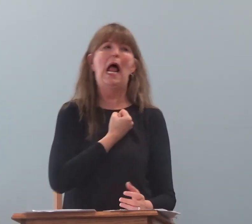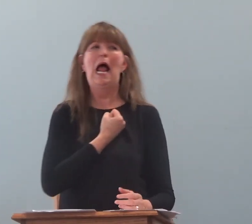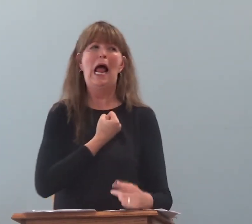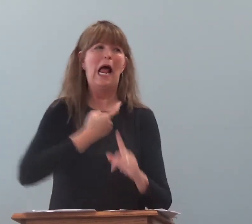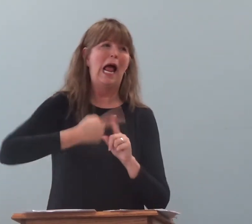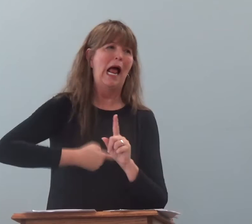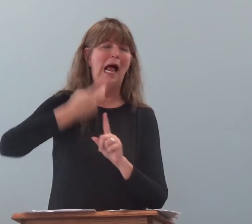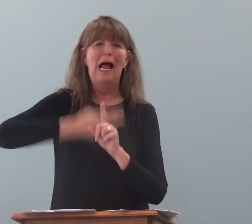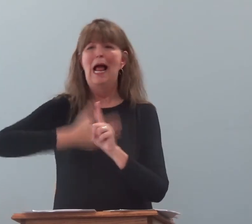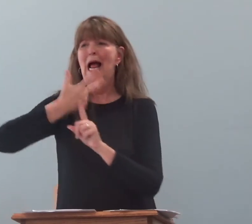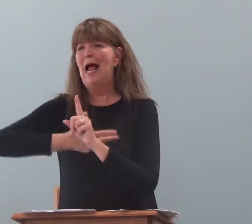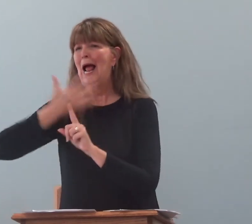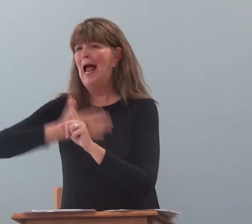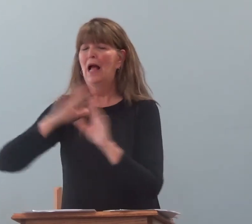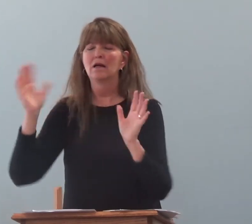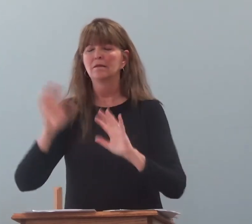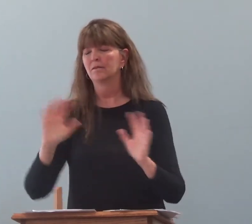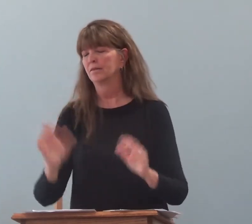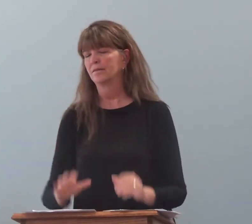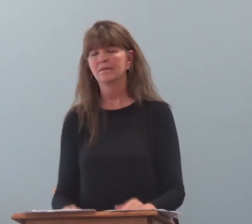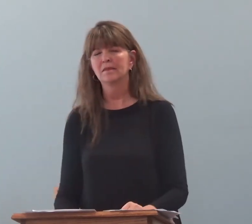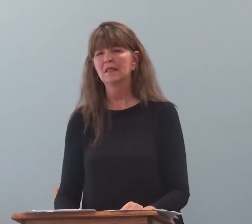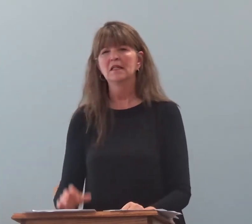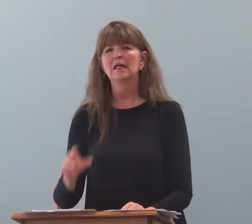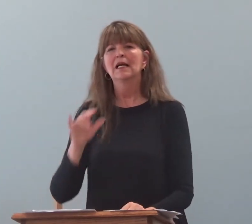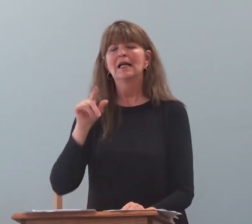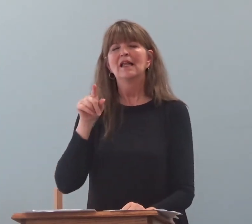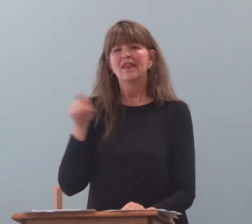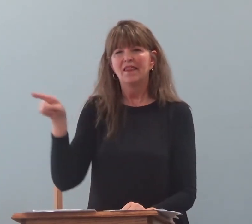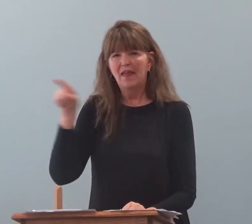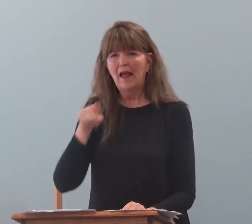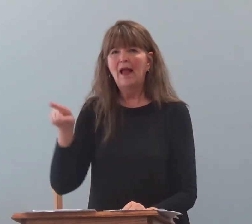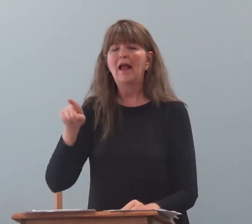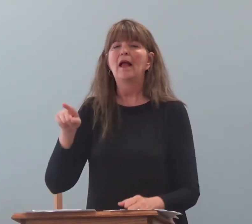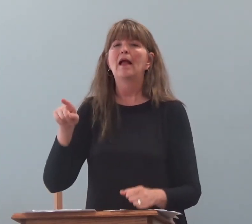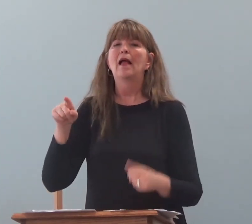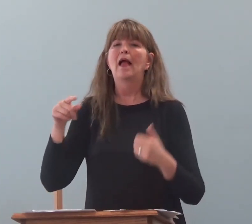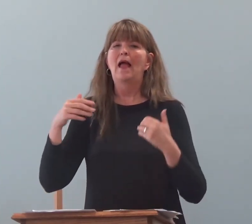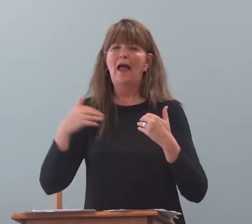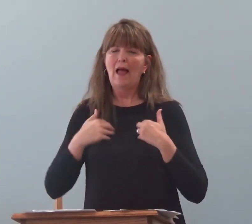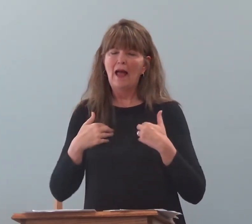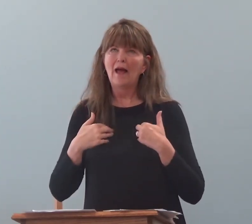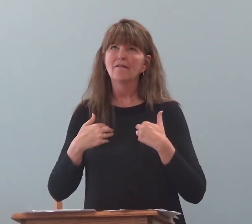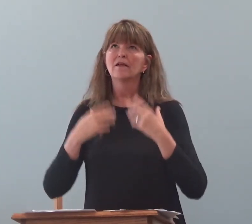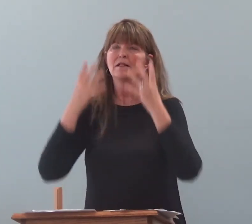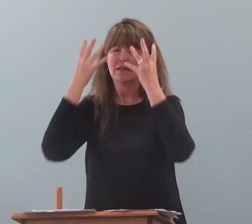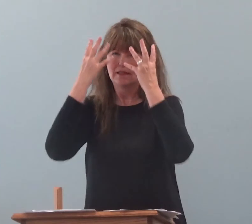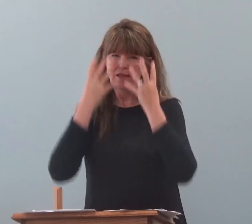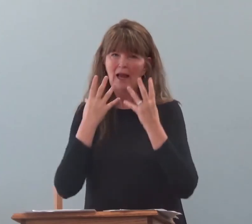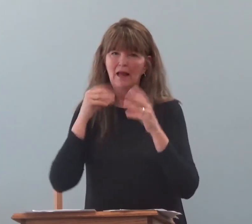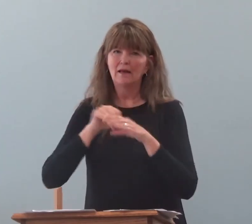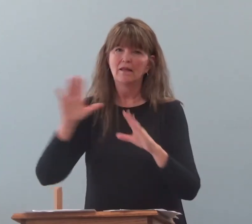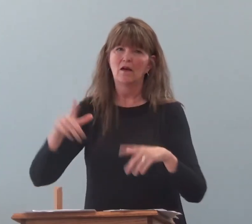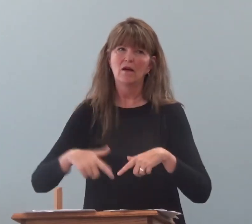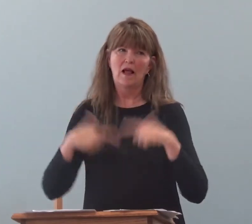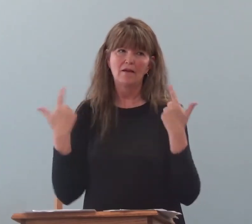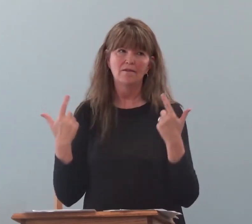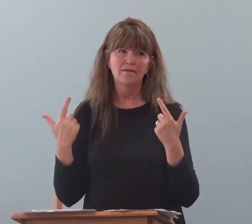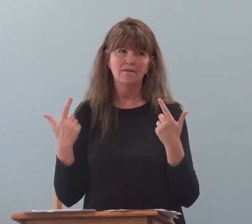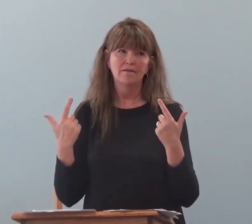Even when they stab you to the core, don't let that stick with you for months at a time. Know that those persons